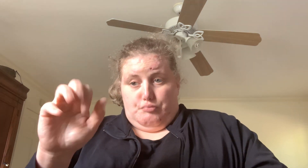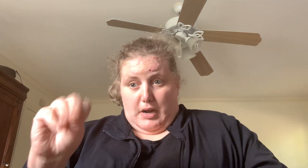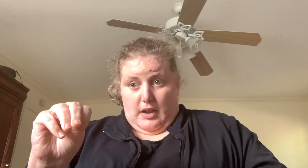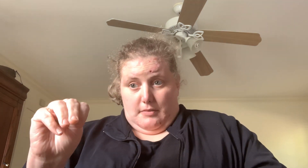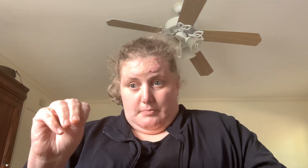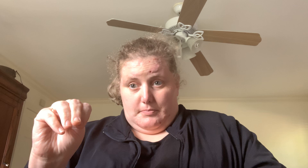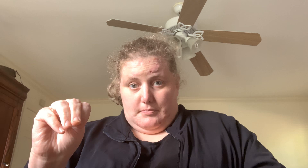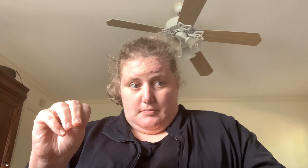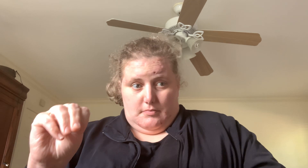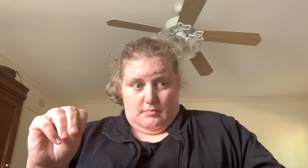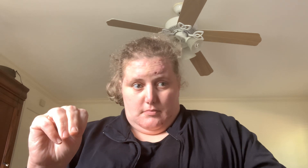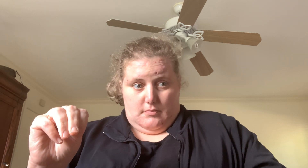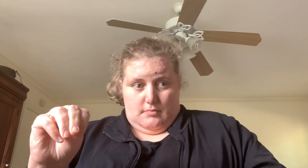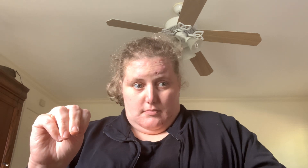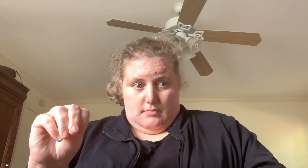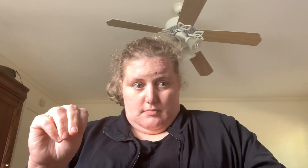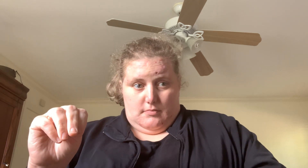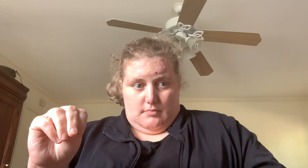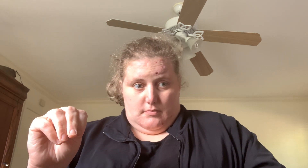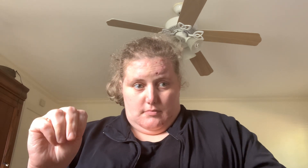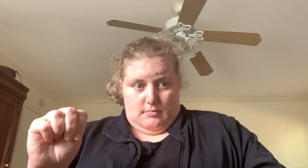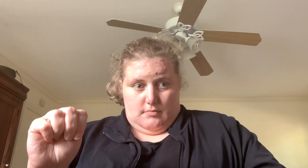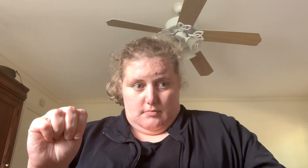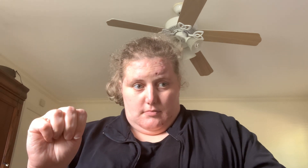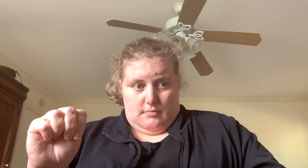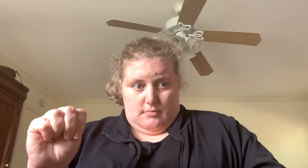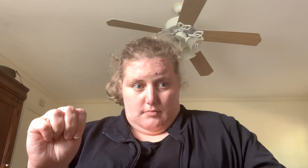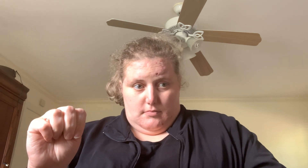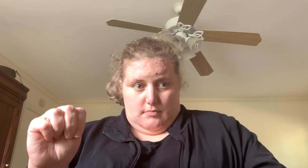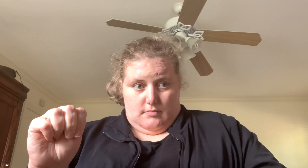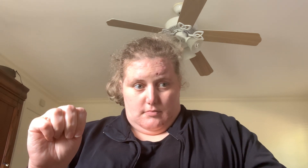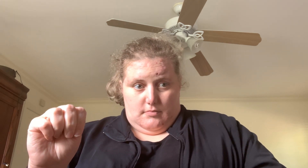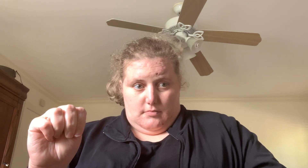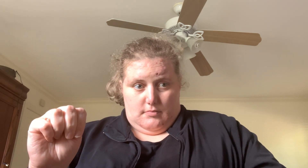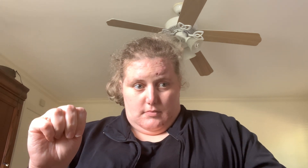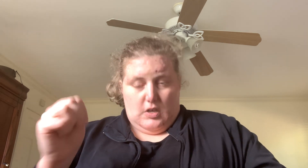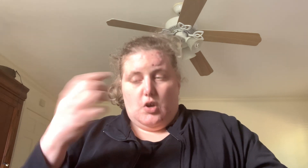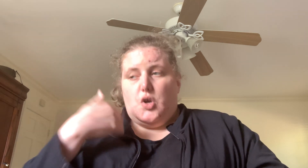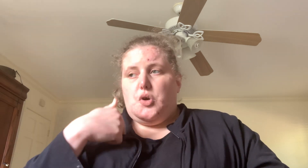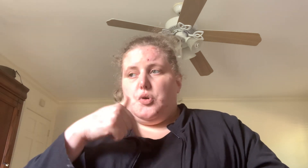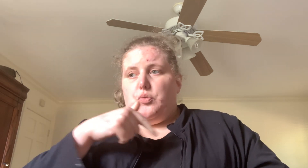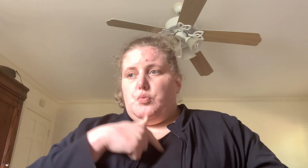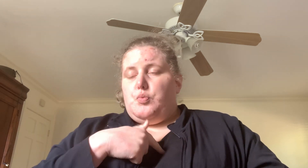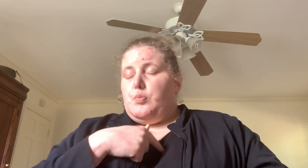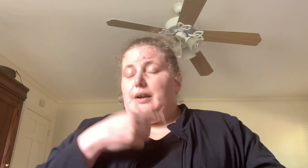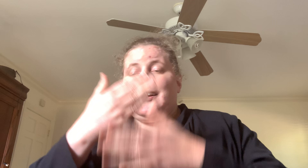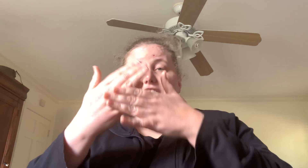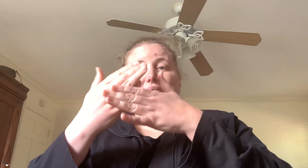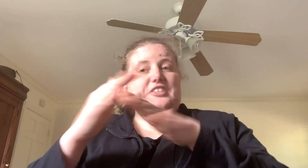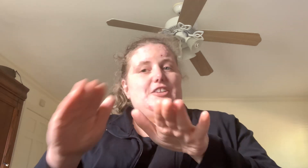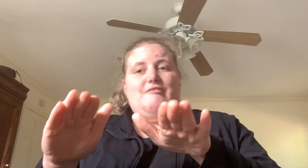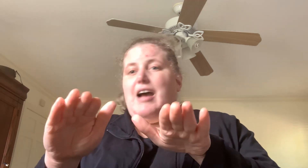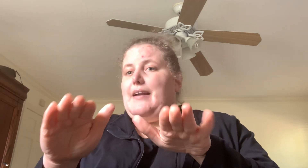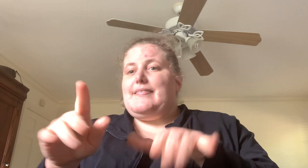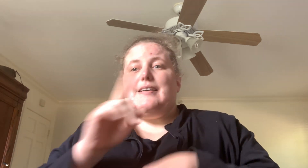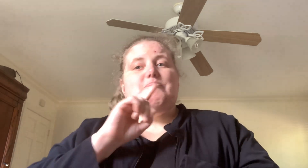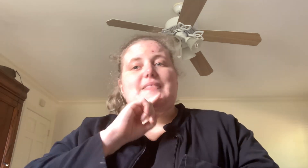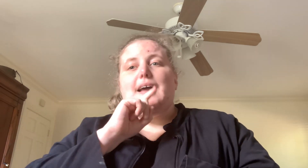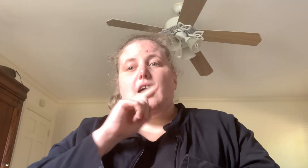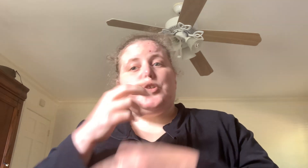grams by the actual weight of the element or the substance. That's all I did. So I'm going to divide that